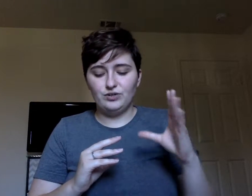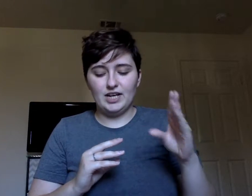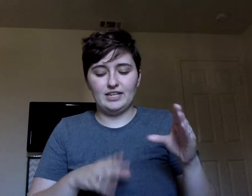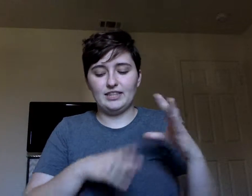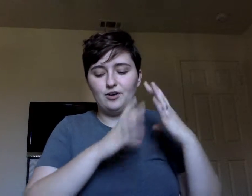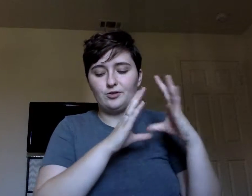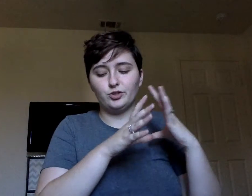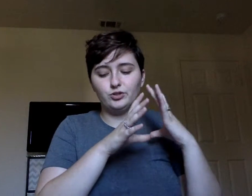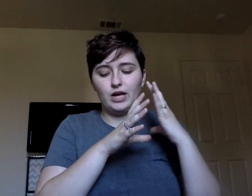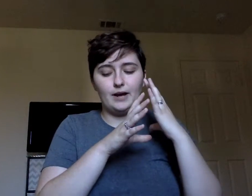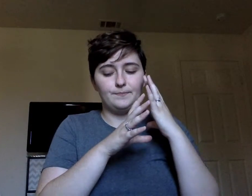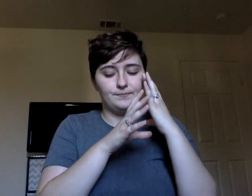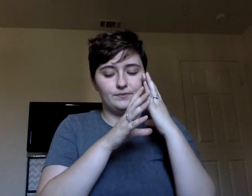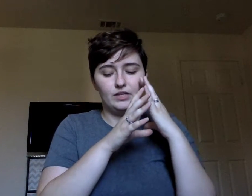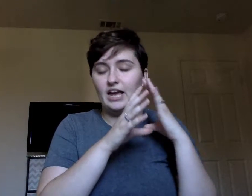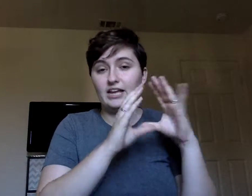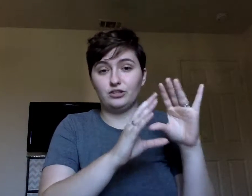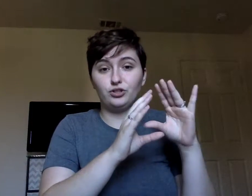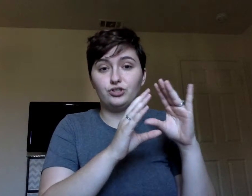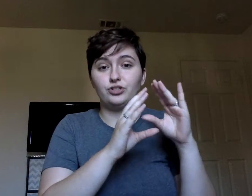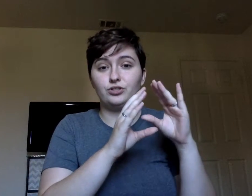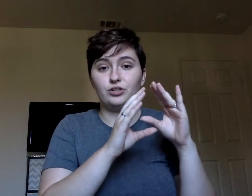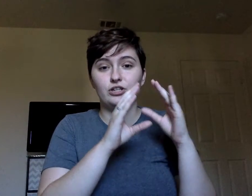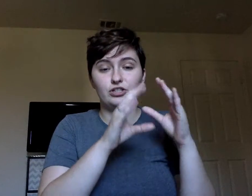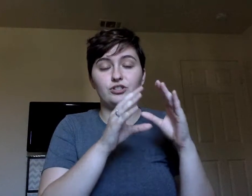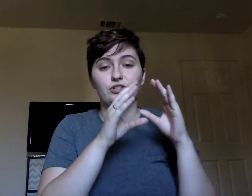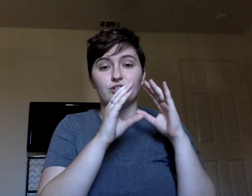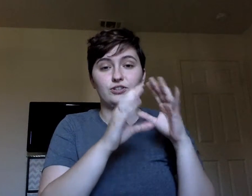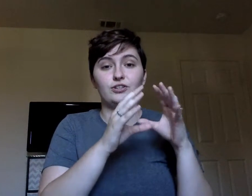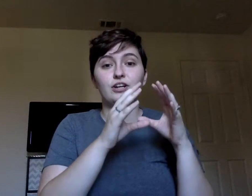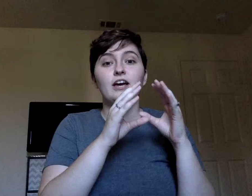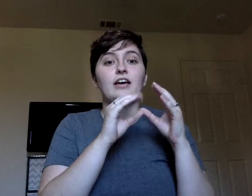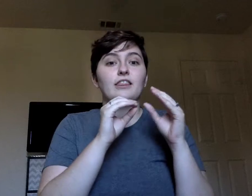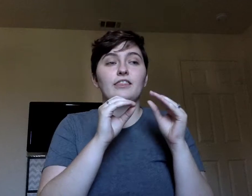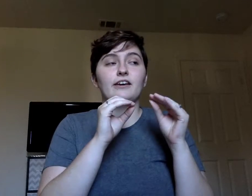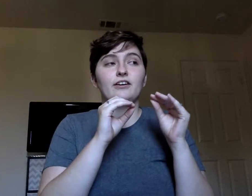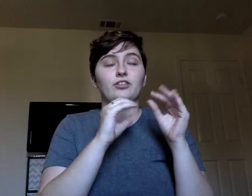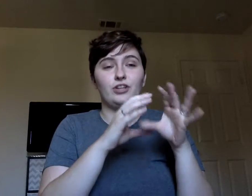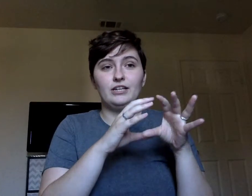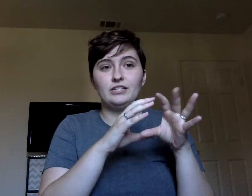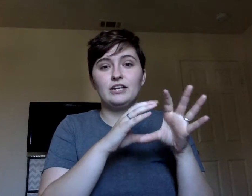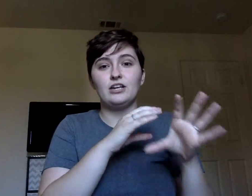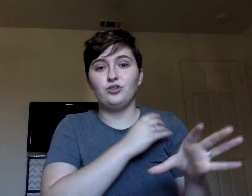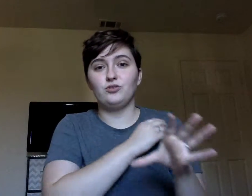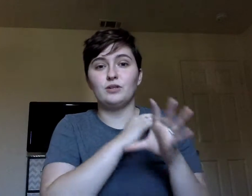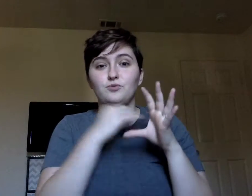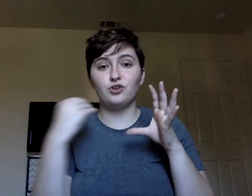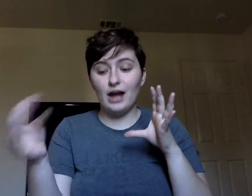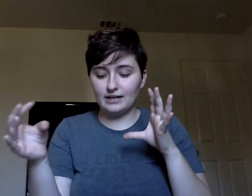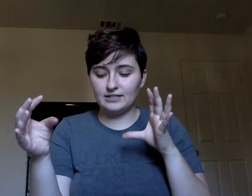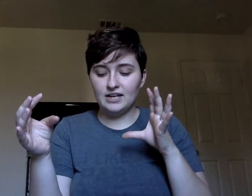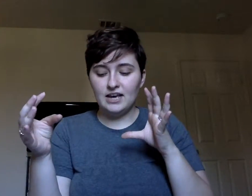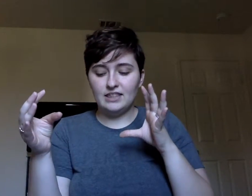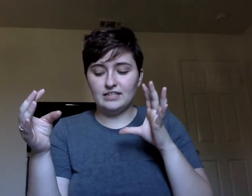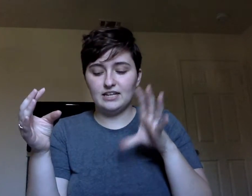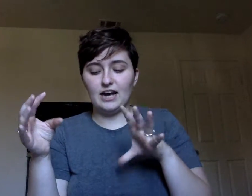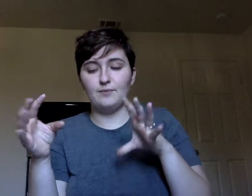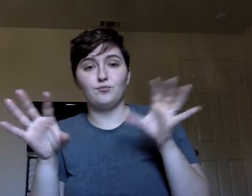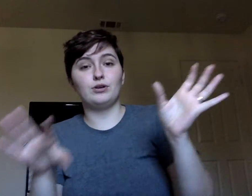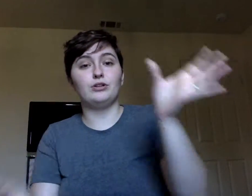take the original time it took you to learn the list, you subtract the time